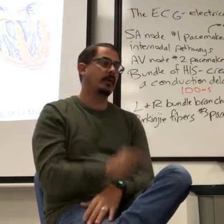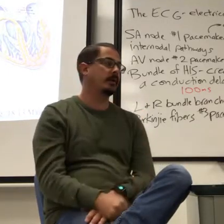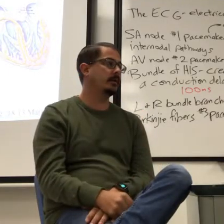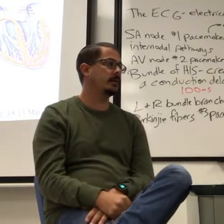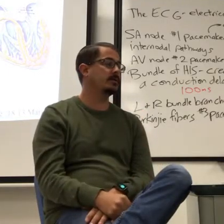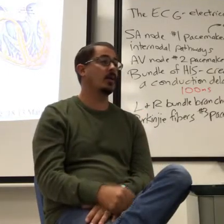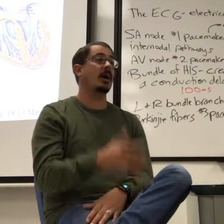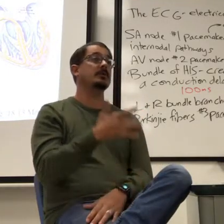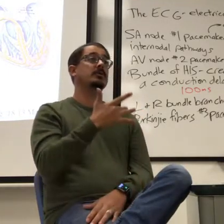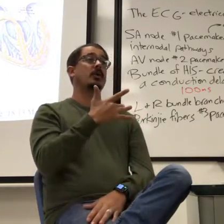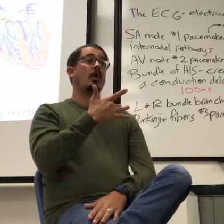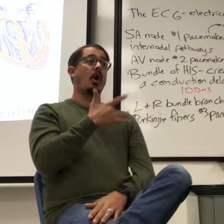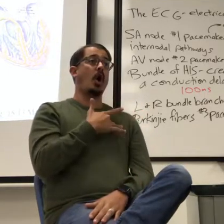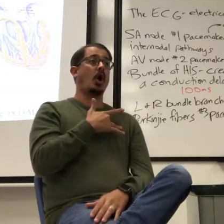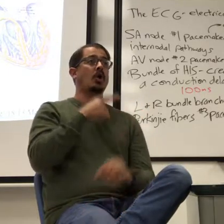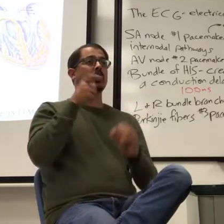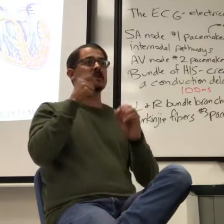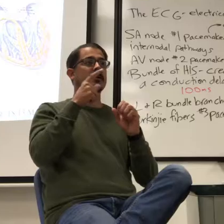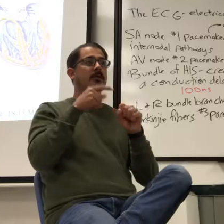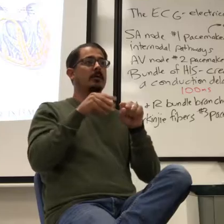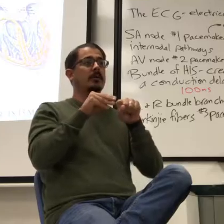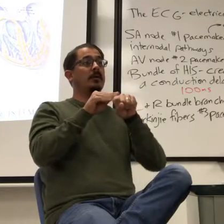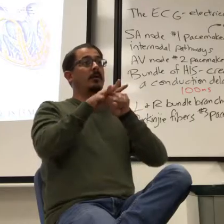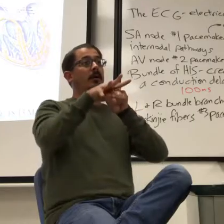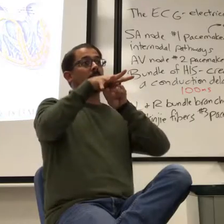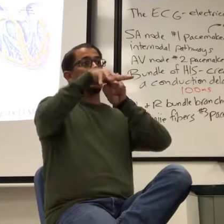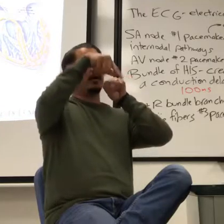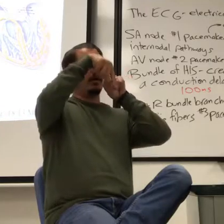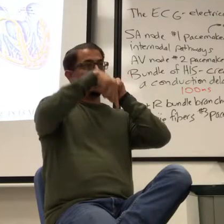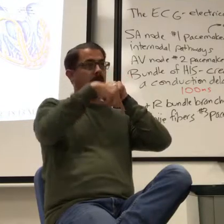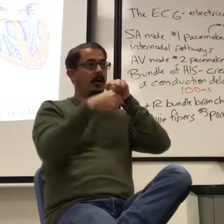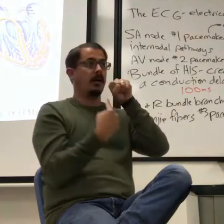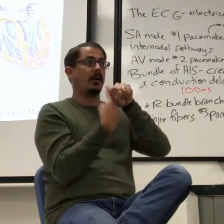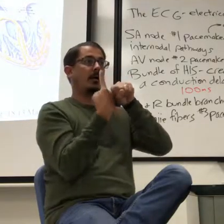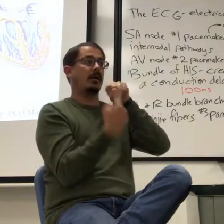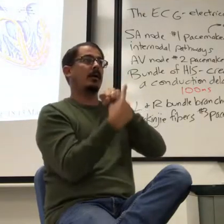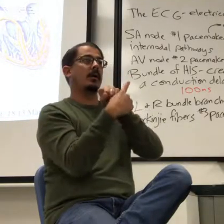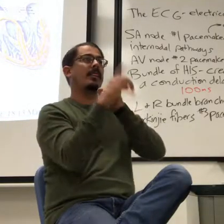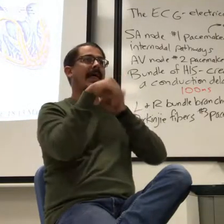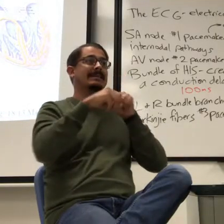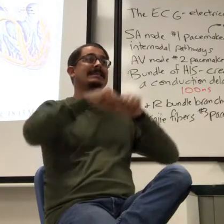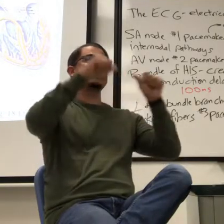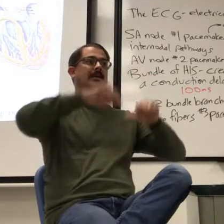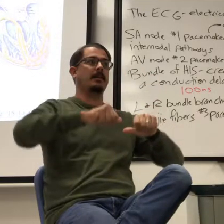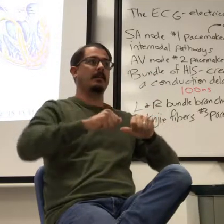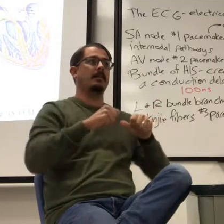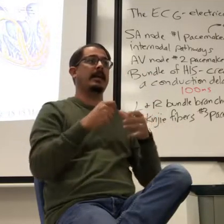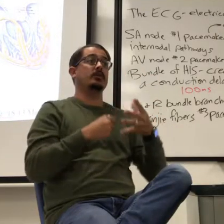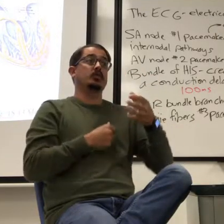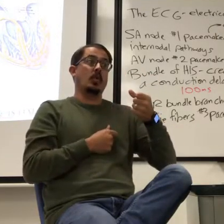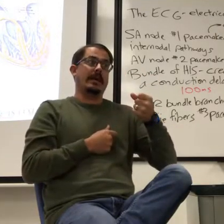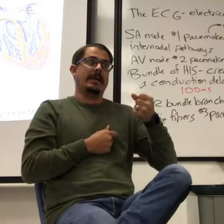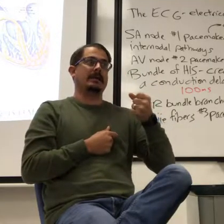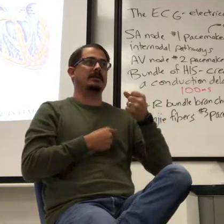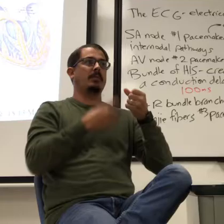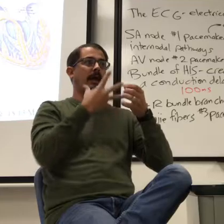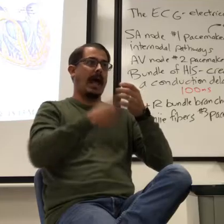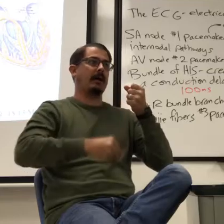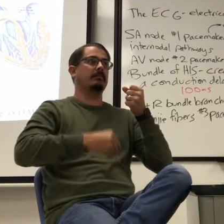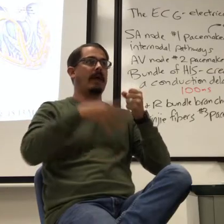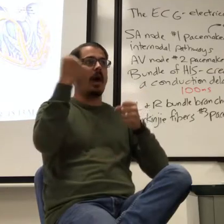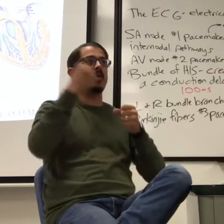So as the heart signal, it spreads up the sides of the ventricular wall. That's our systole. You're going to squeeze blood out